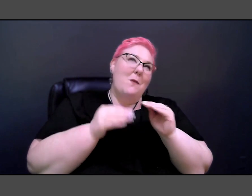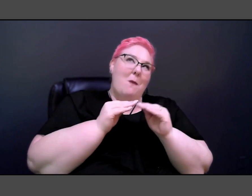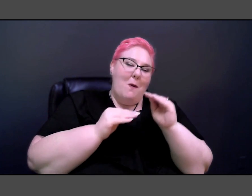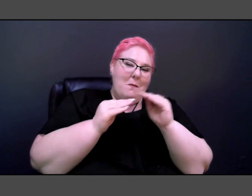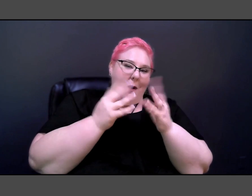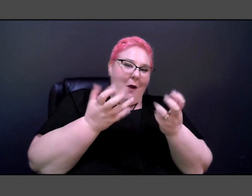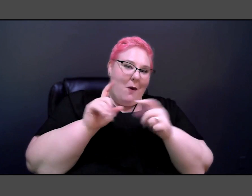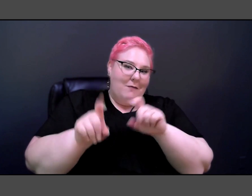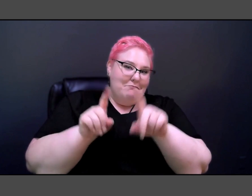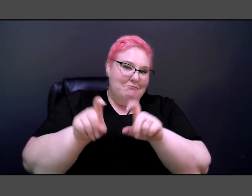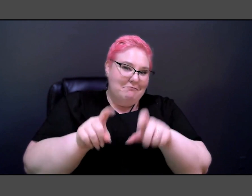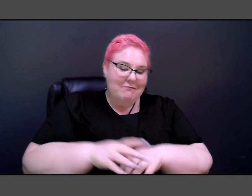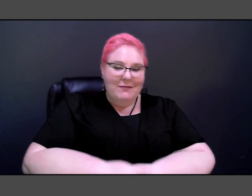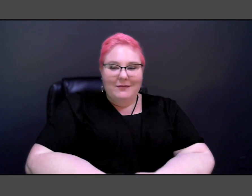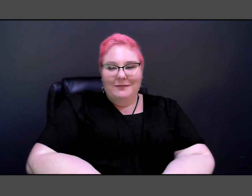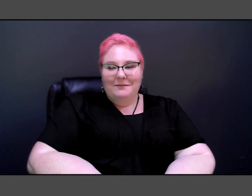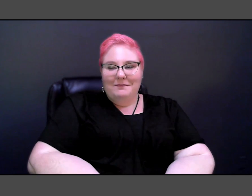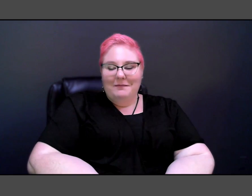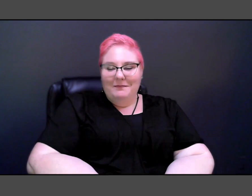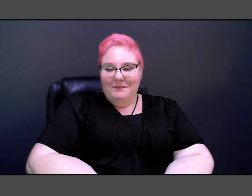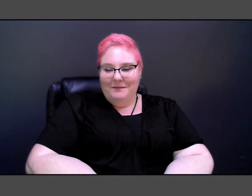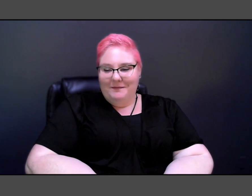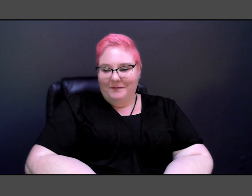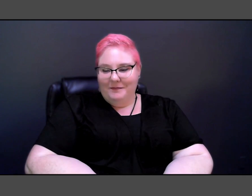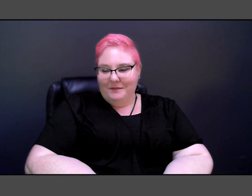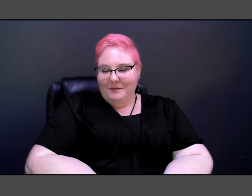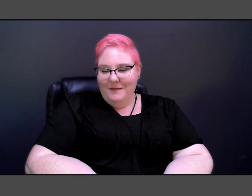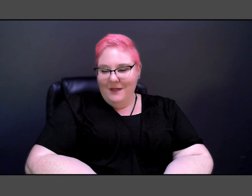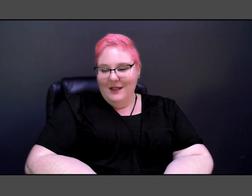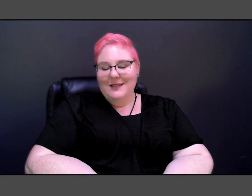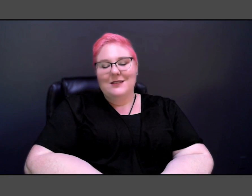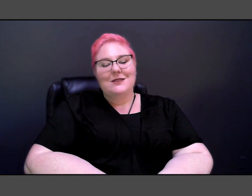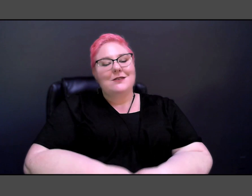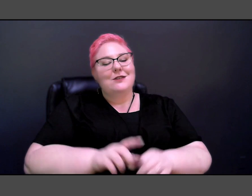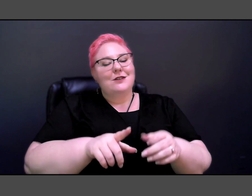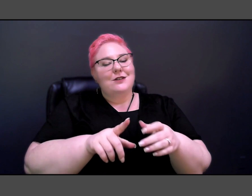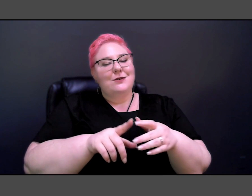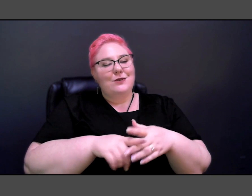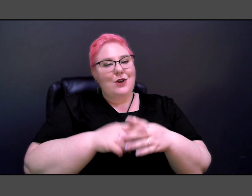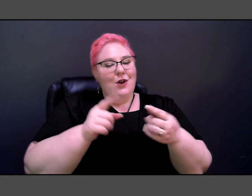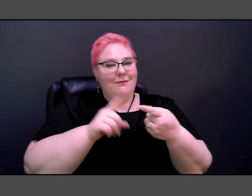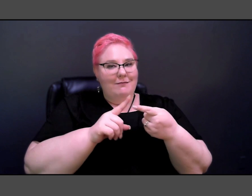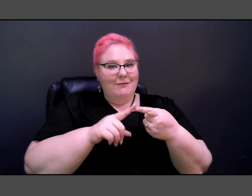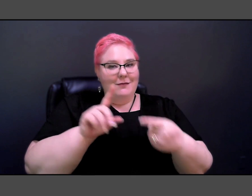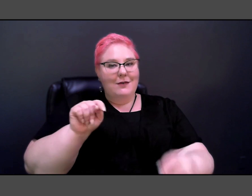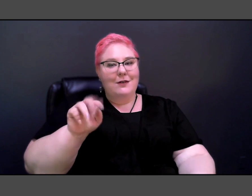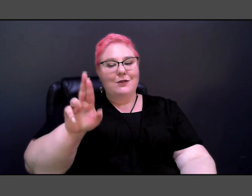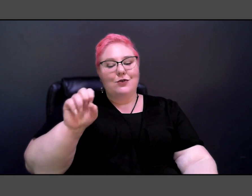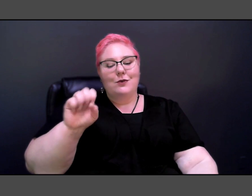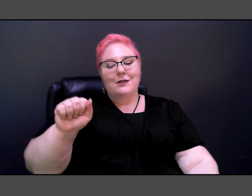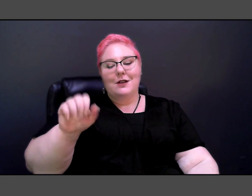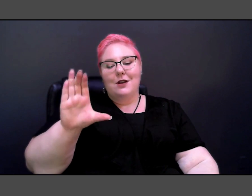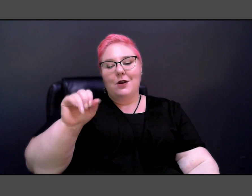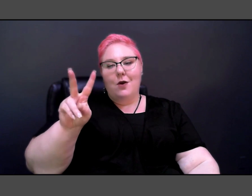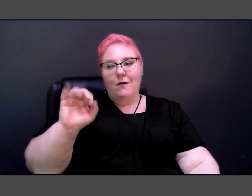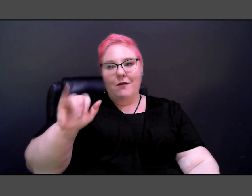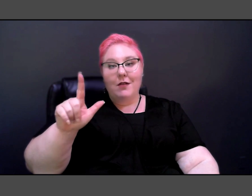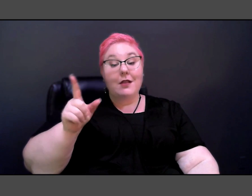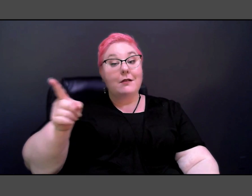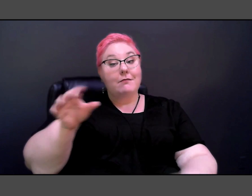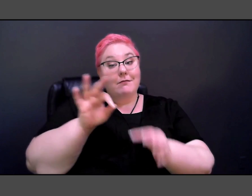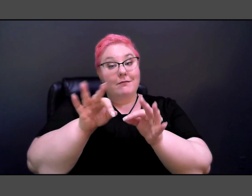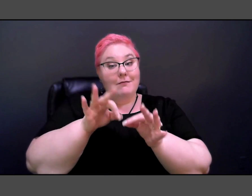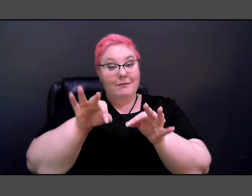about. Let's start with, this is from Teresa Coble, who is writing from St. Louis,